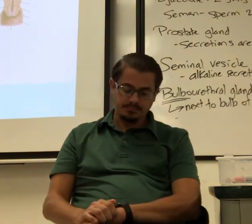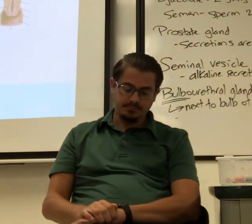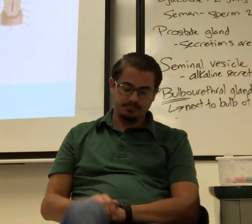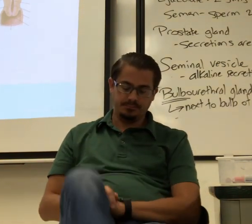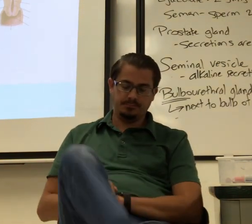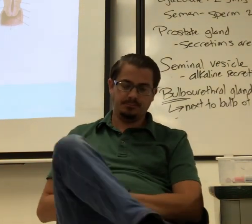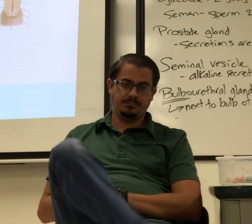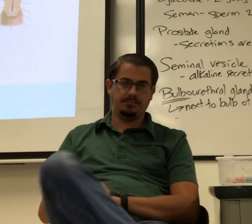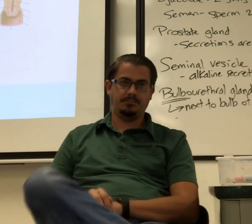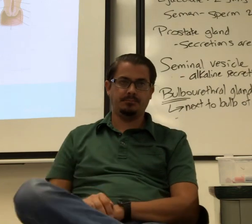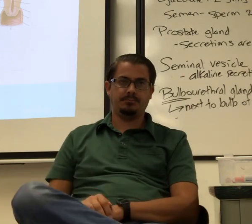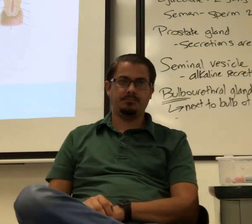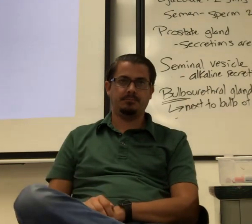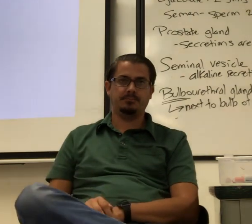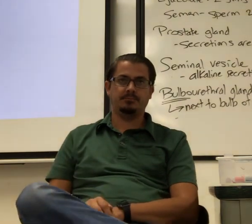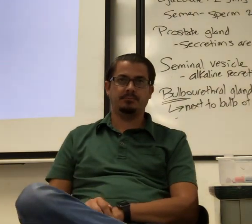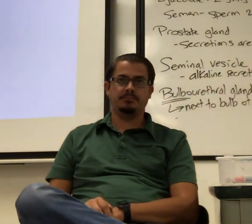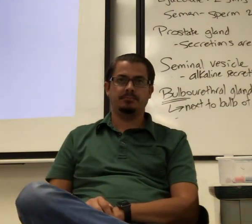start next.